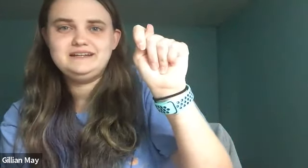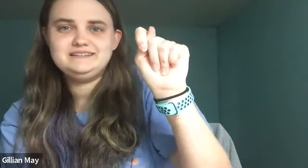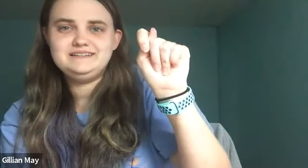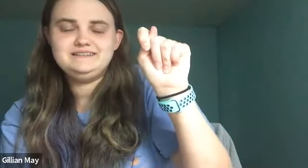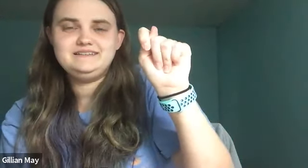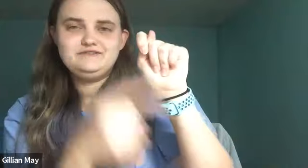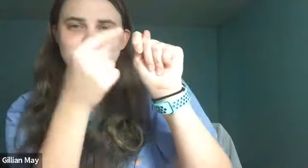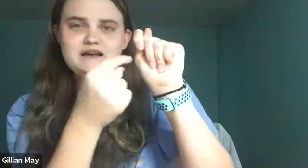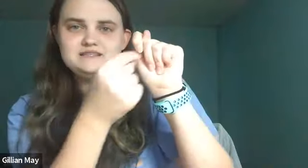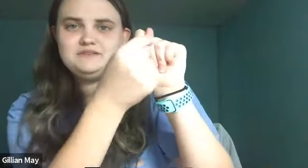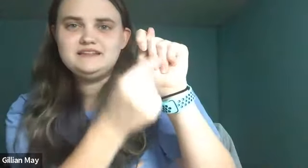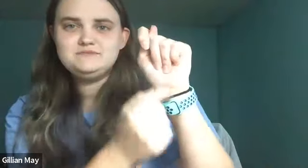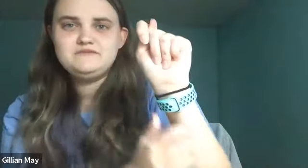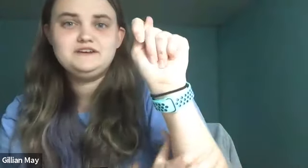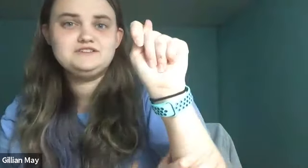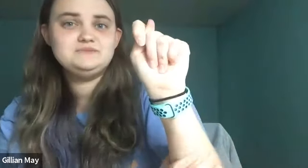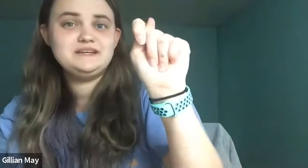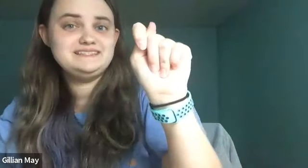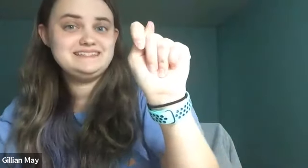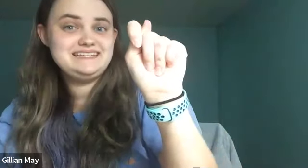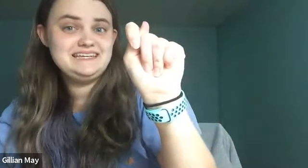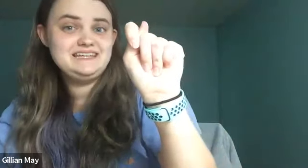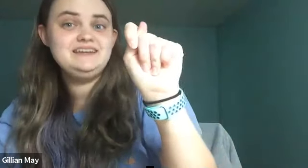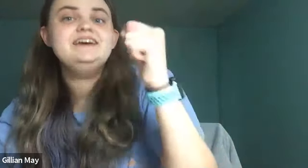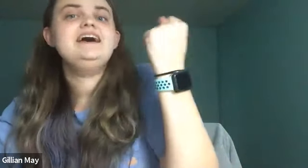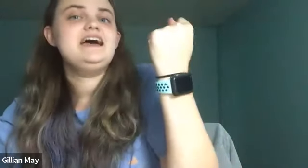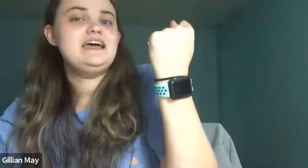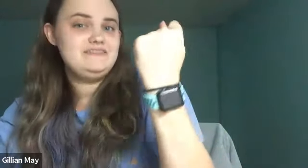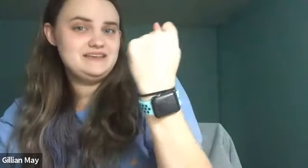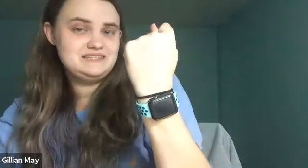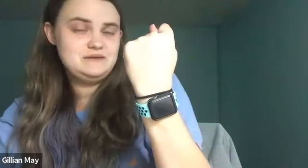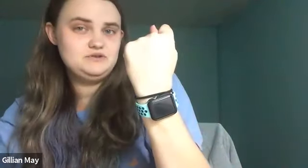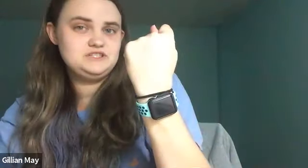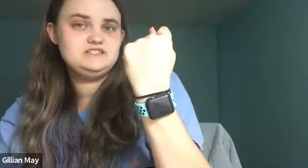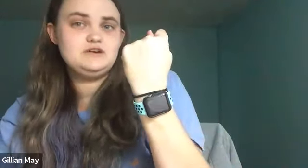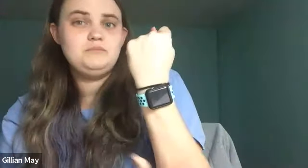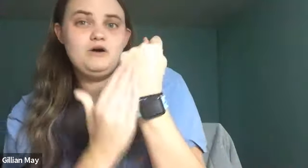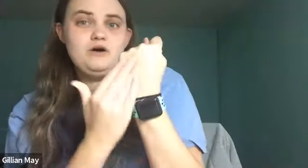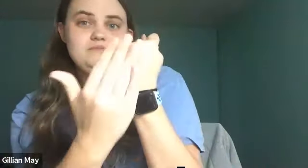to grasp the lines of my fingers, but it's the T in that same motion. So palm,